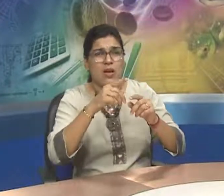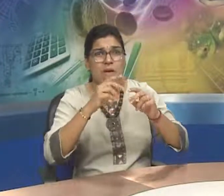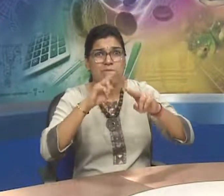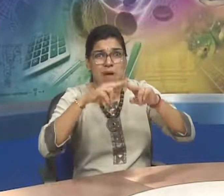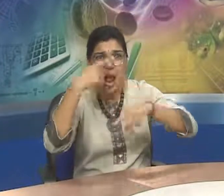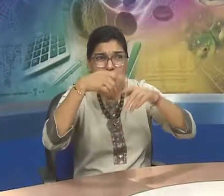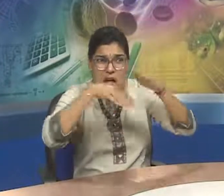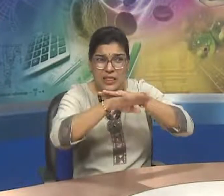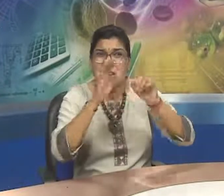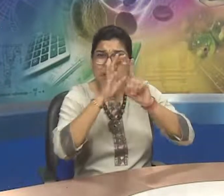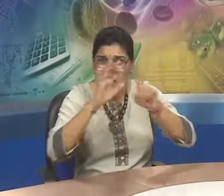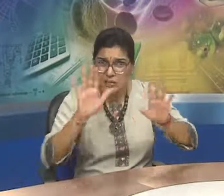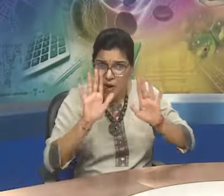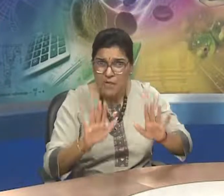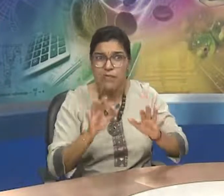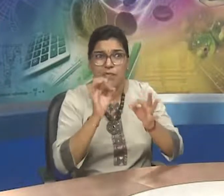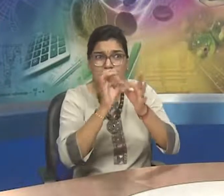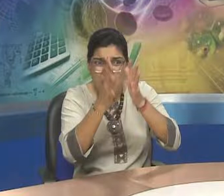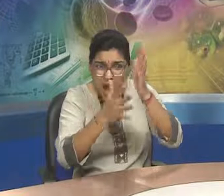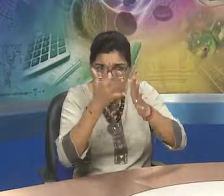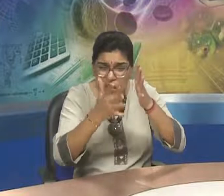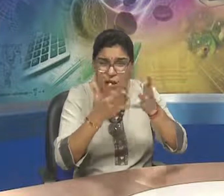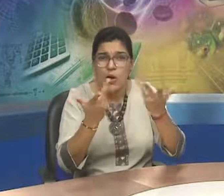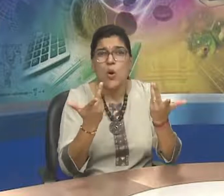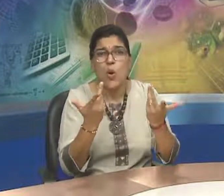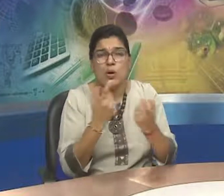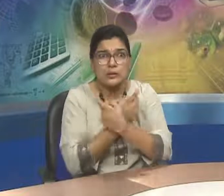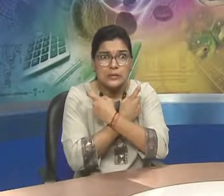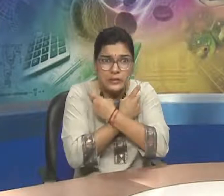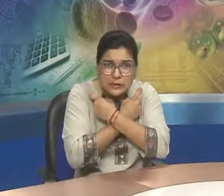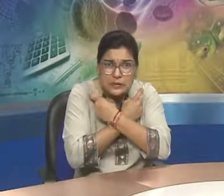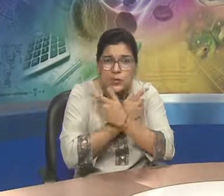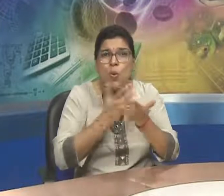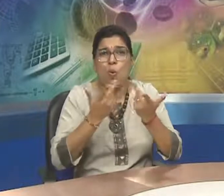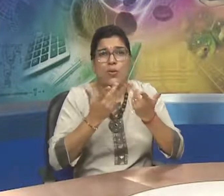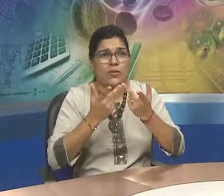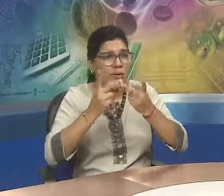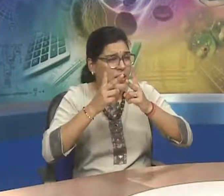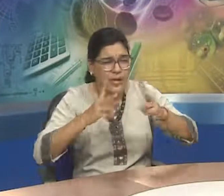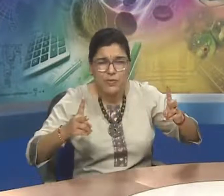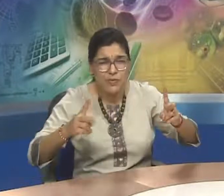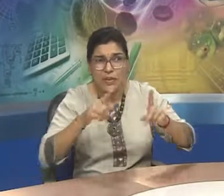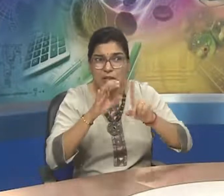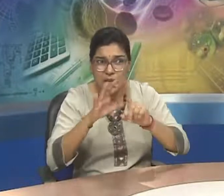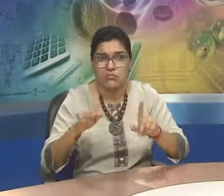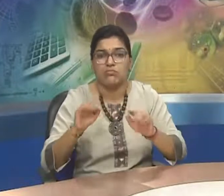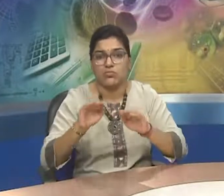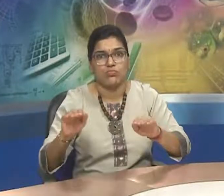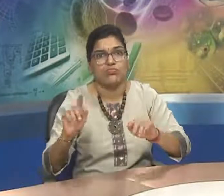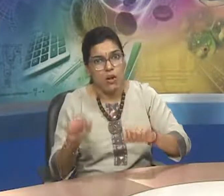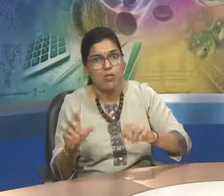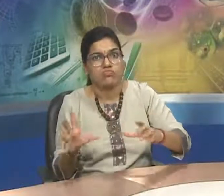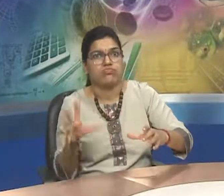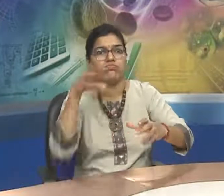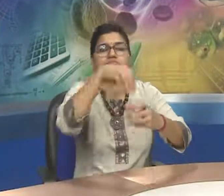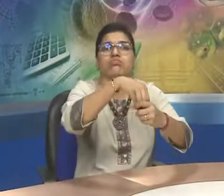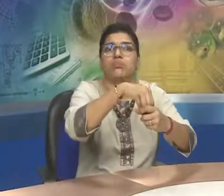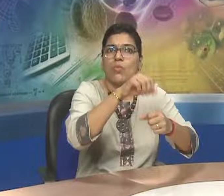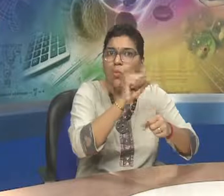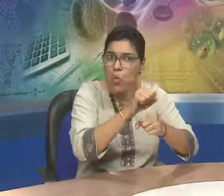is dangerous for that person, or you can say which is hazardous.